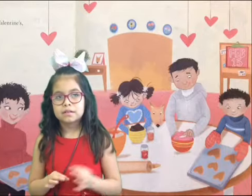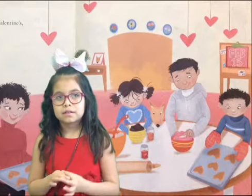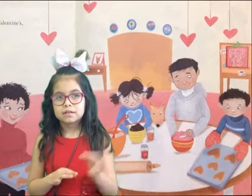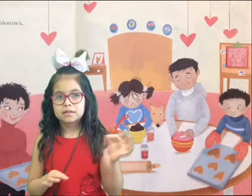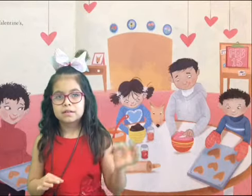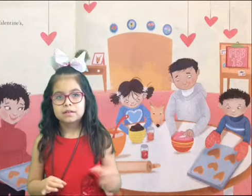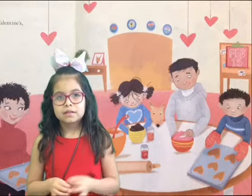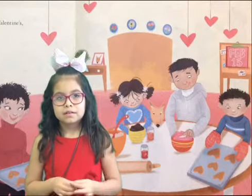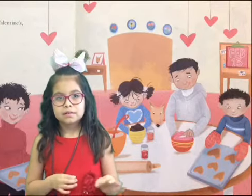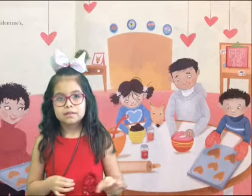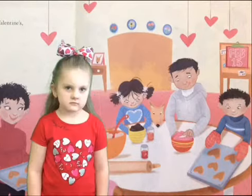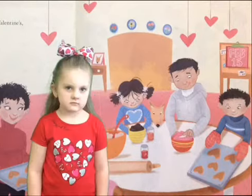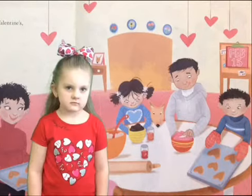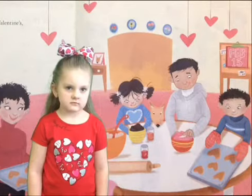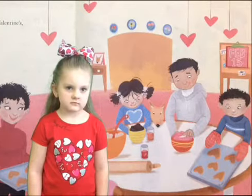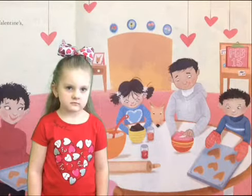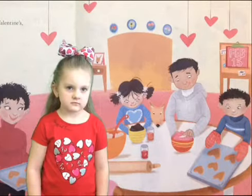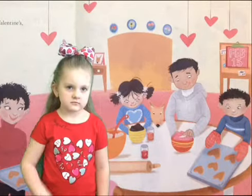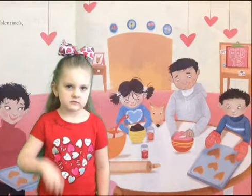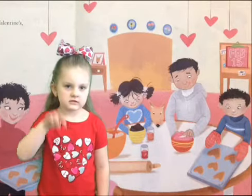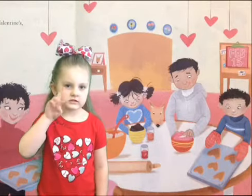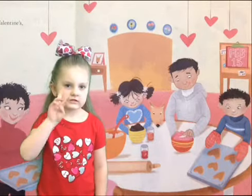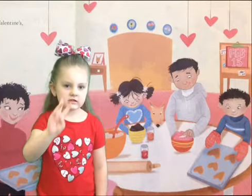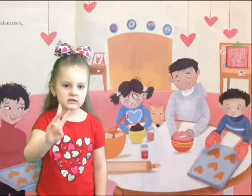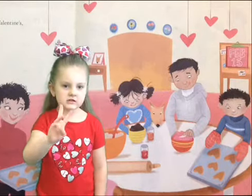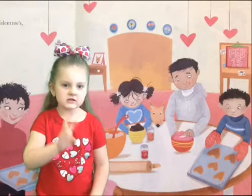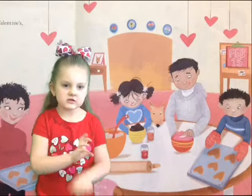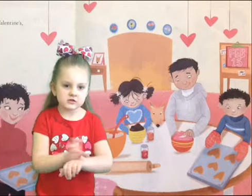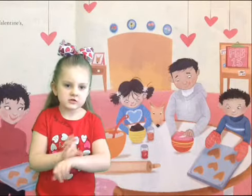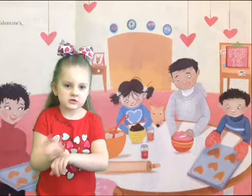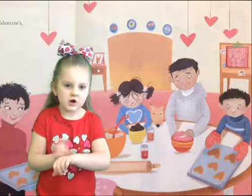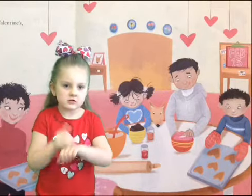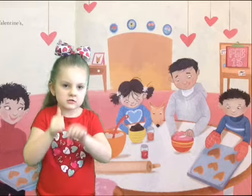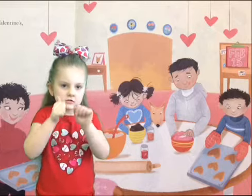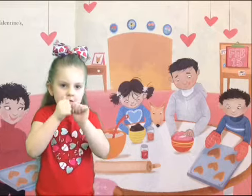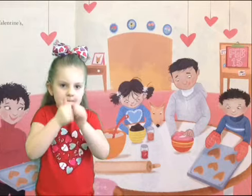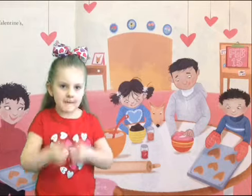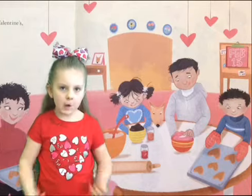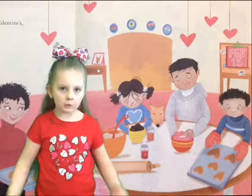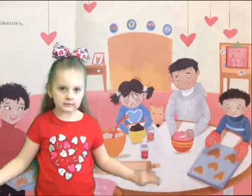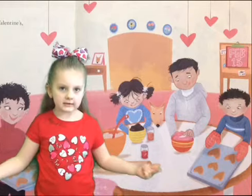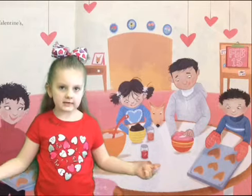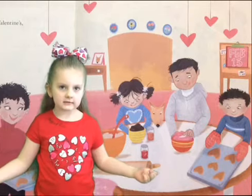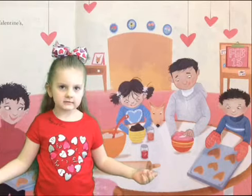six chocolate melting,